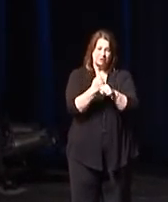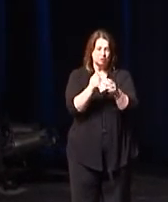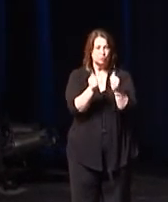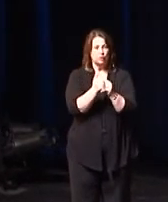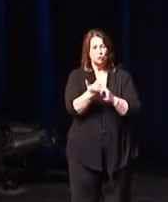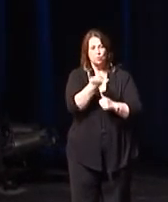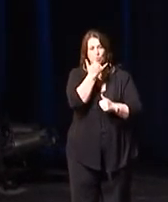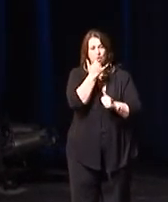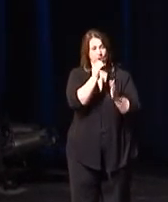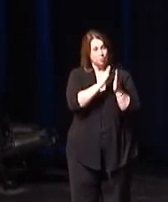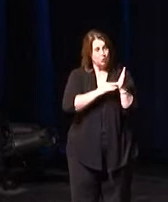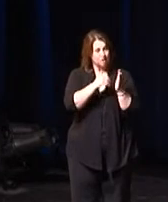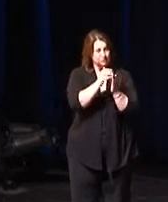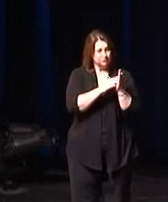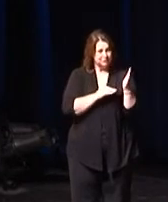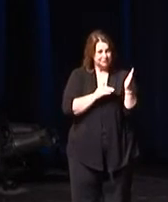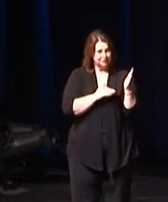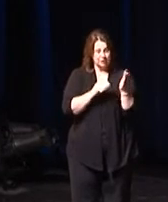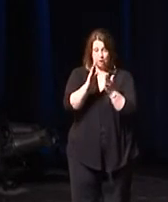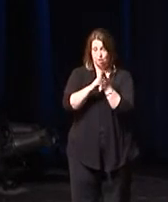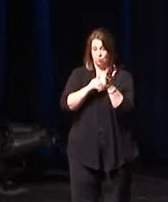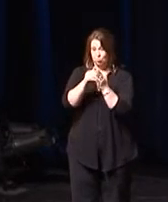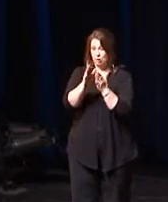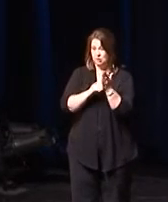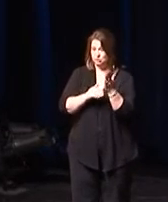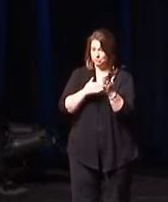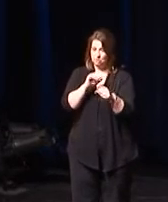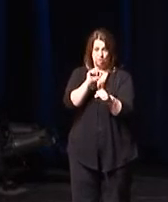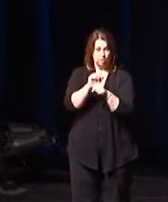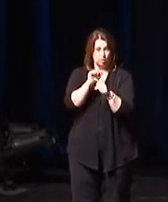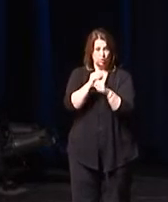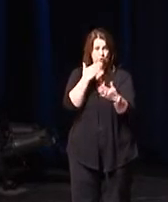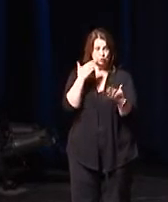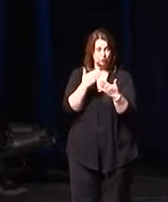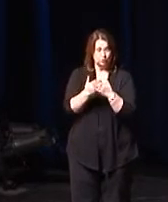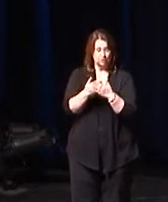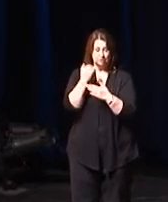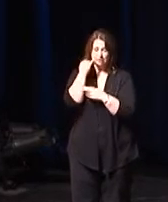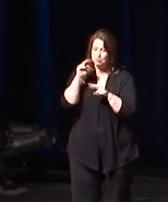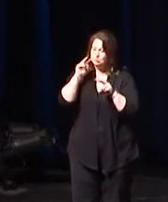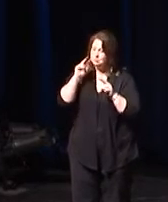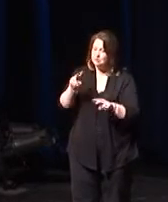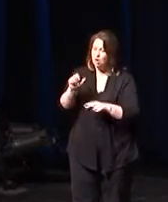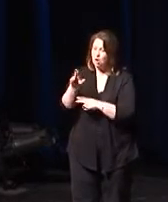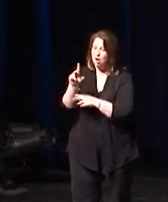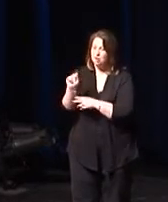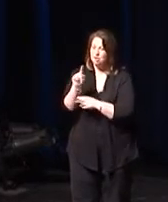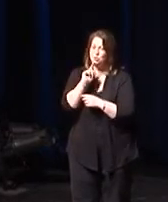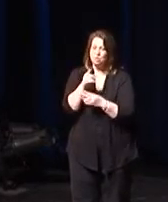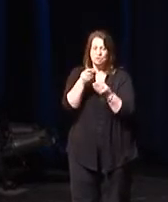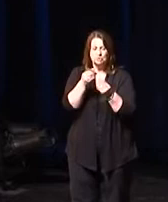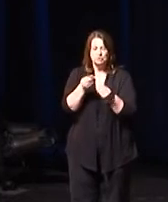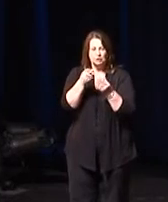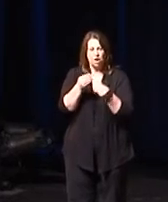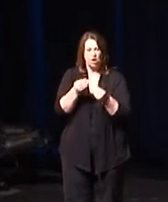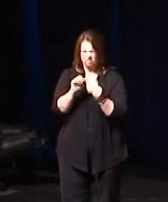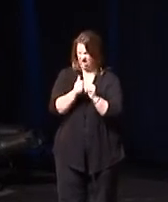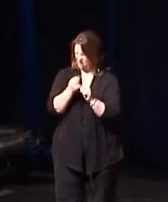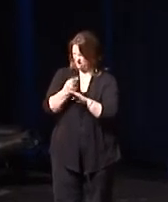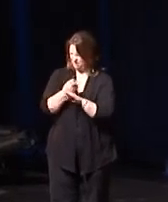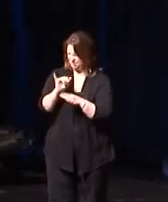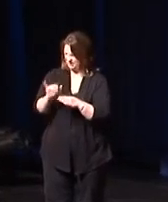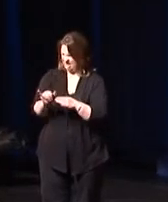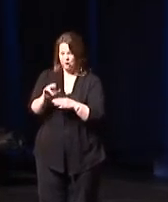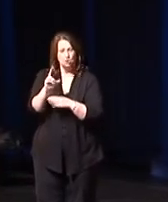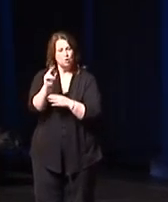brush. Because the brush that works really well, when you look at it at the art store, it's such a soft, furry thing. I'm going, well, how could I use that? No,